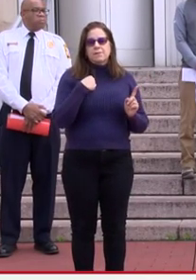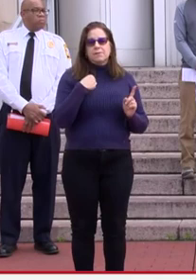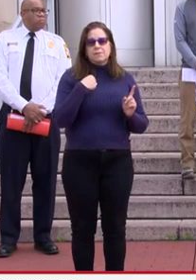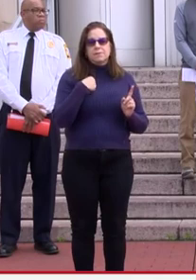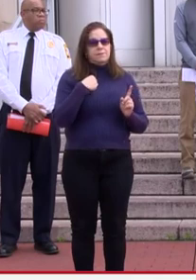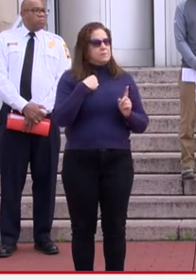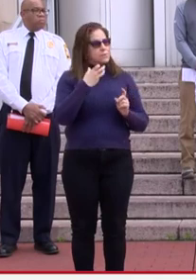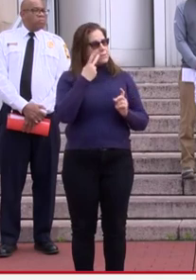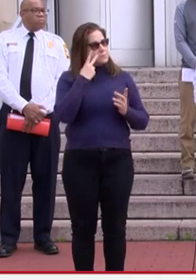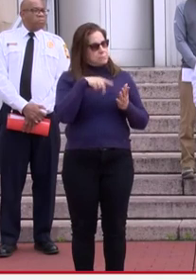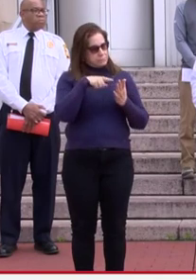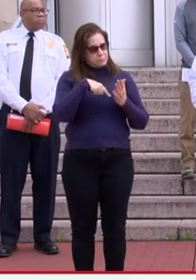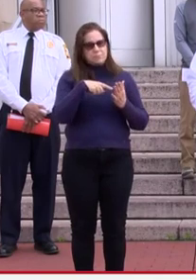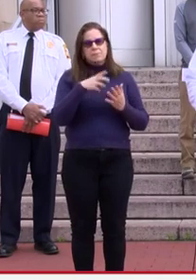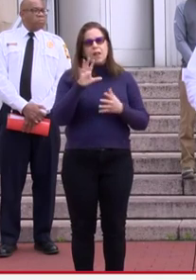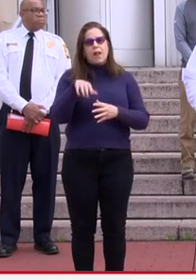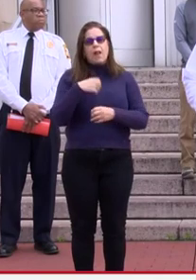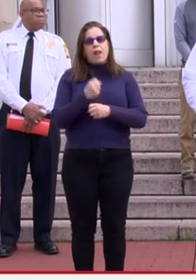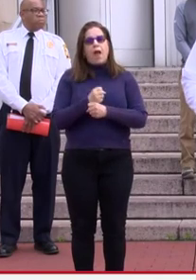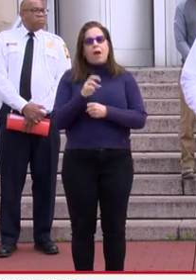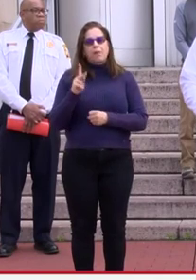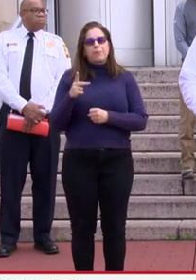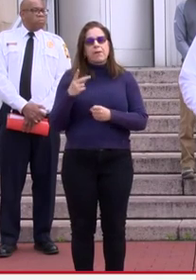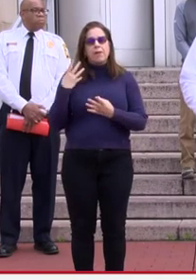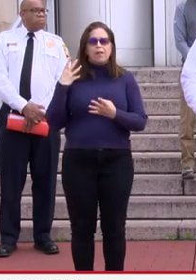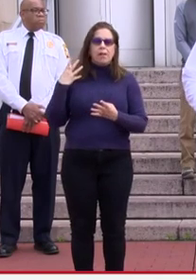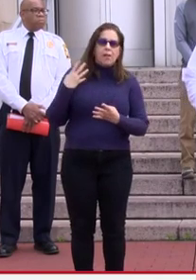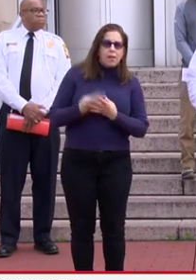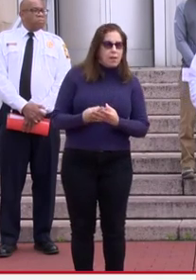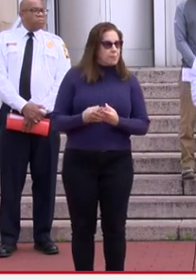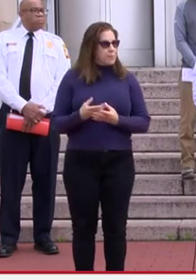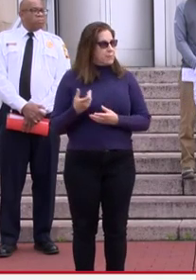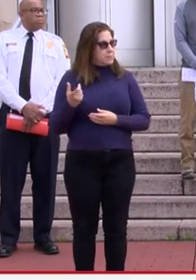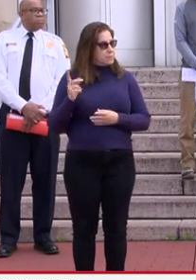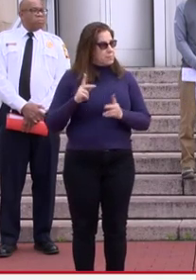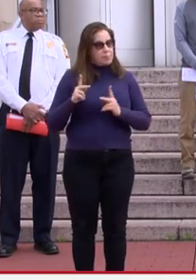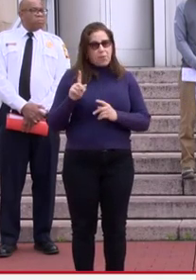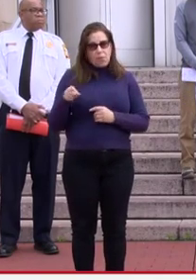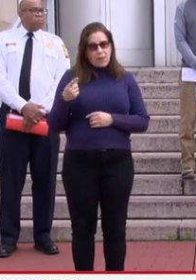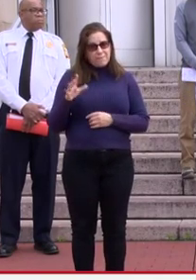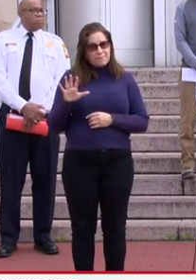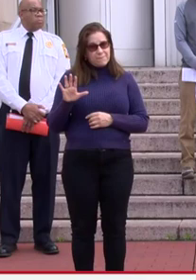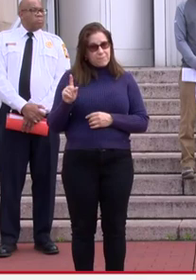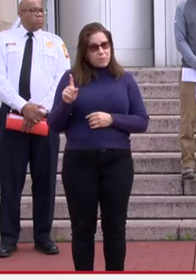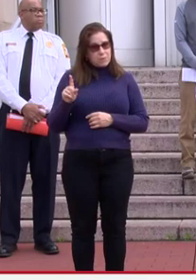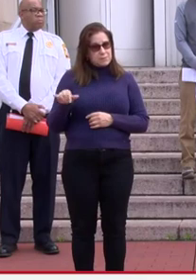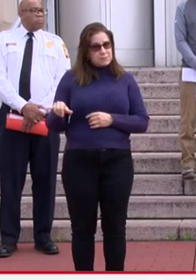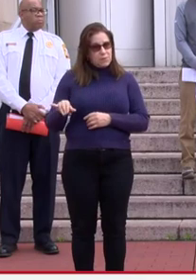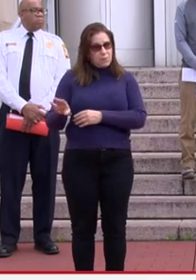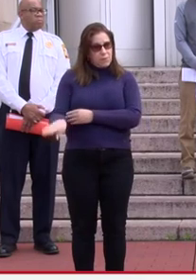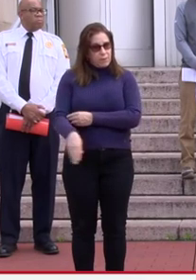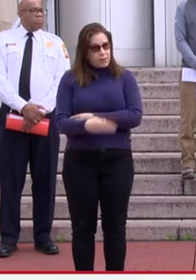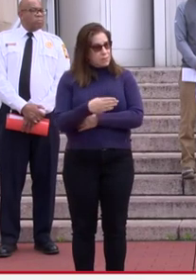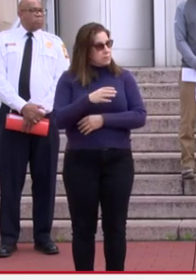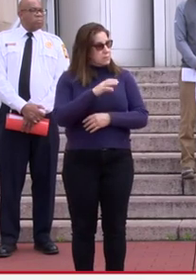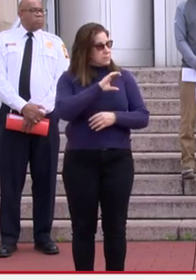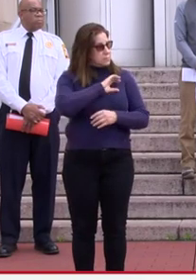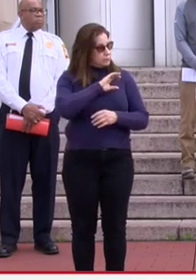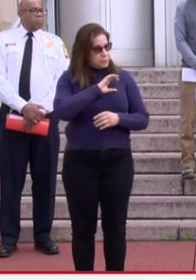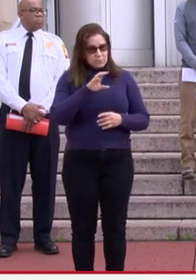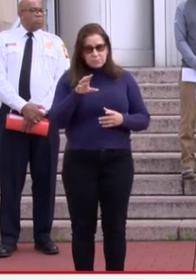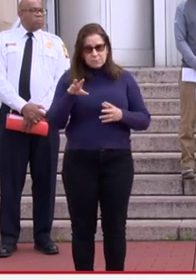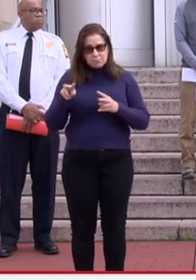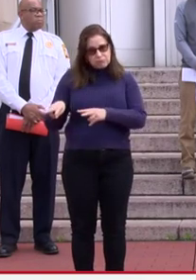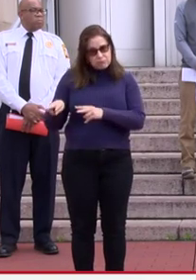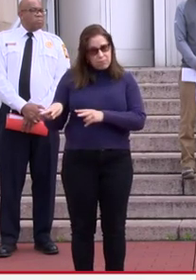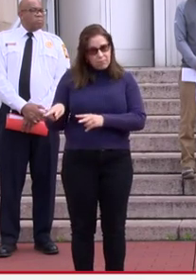C10. Can you say that there were a lower number of arrests overnight and in the last few days here in the city? We're monitoring the lockup